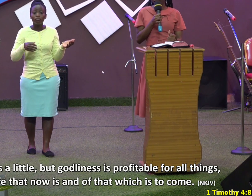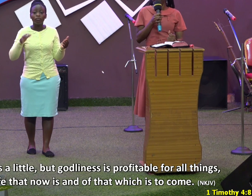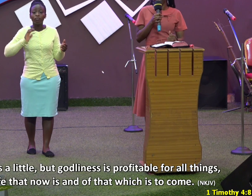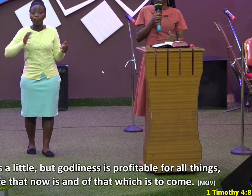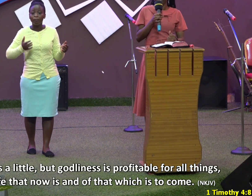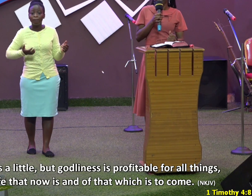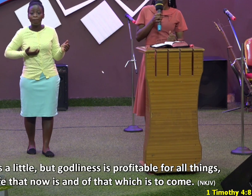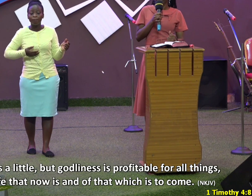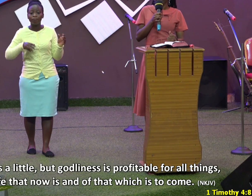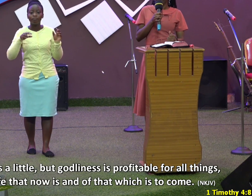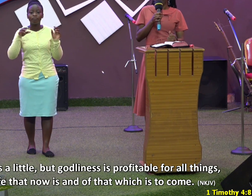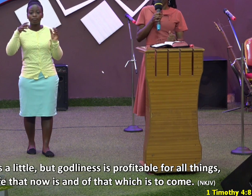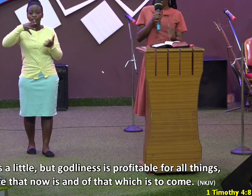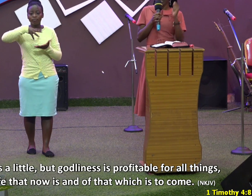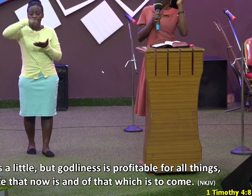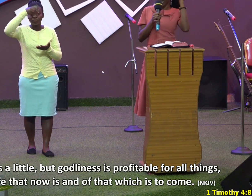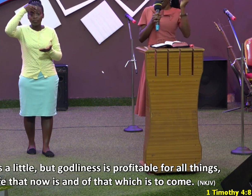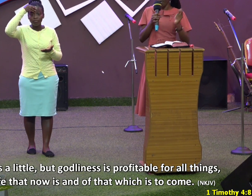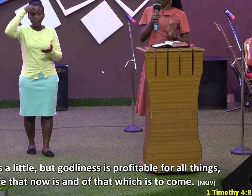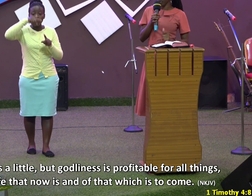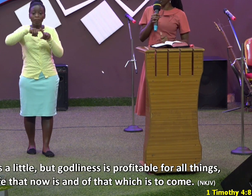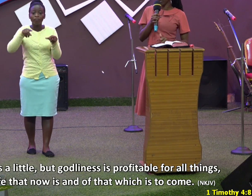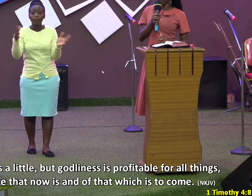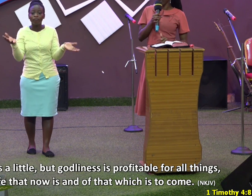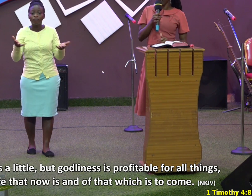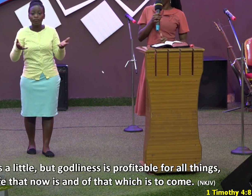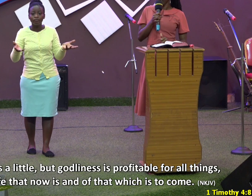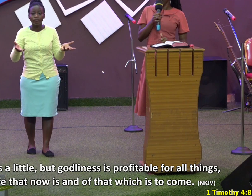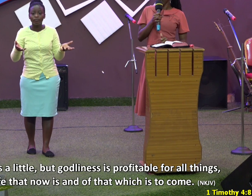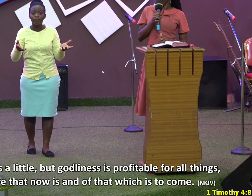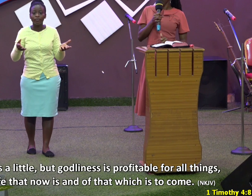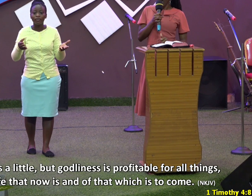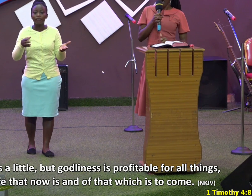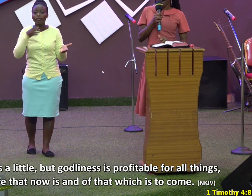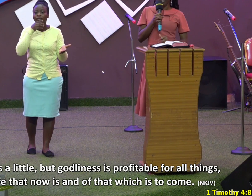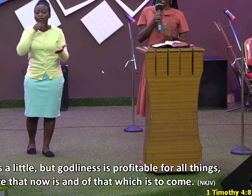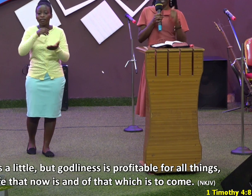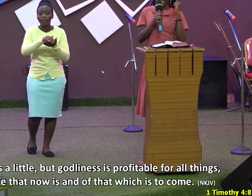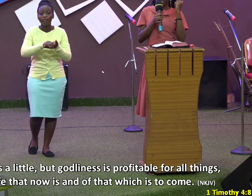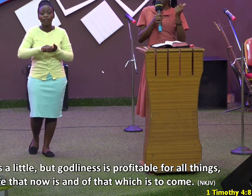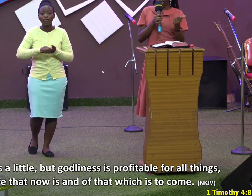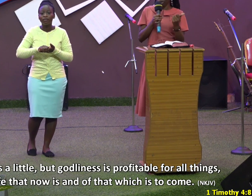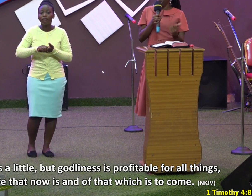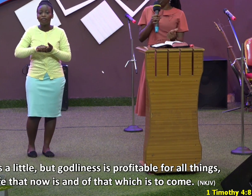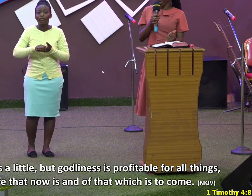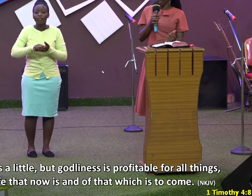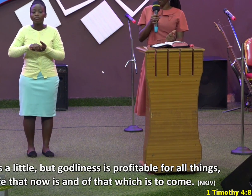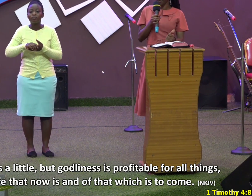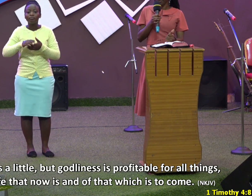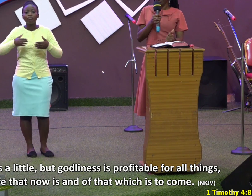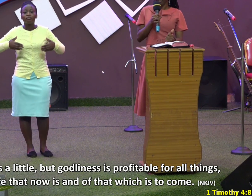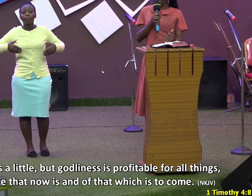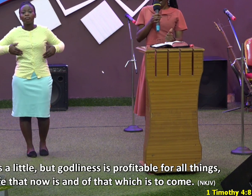her degrees. Naye yafumbiddwa. But what she has gotten married to. Abamukuzala buzazi bana choka. And just gives birth to